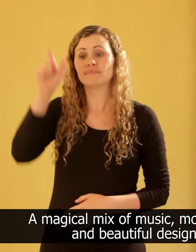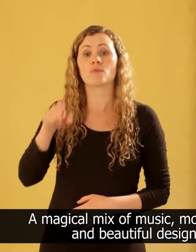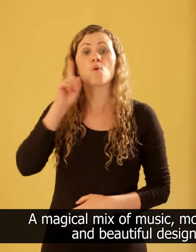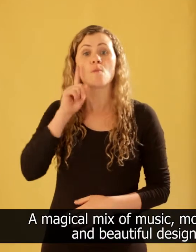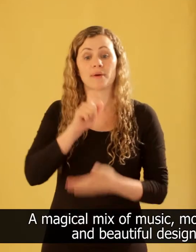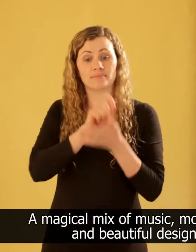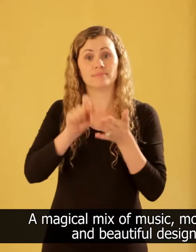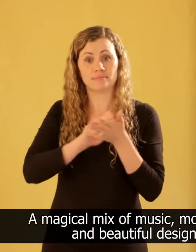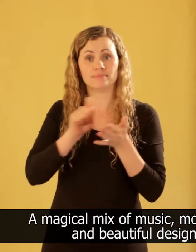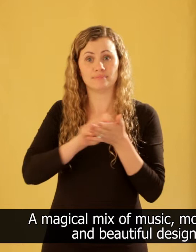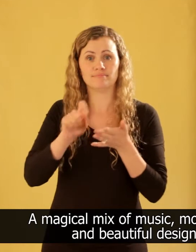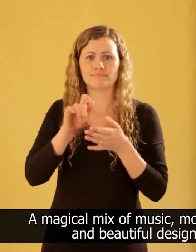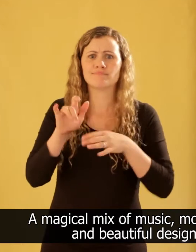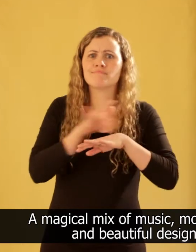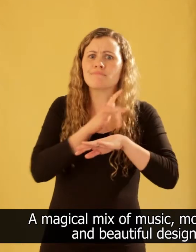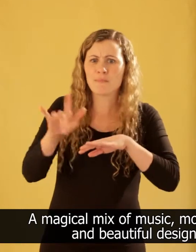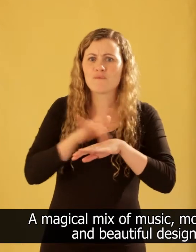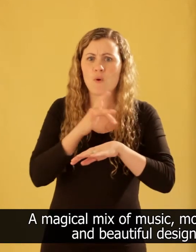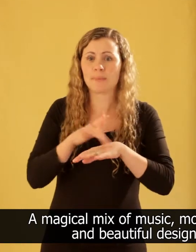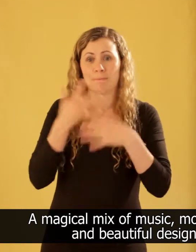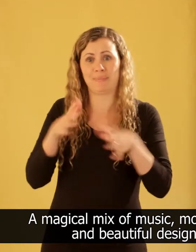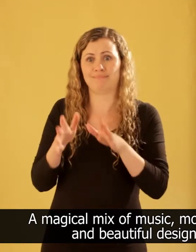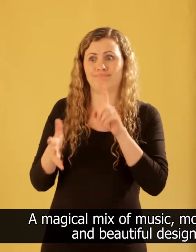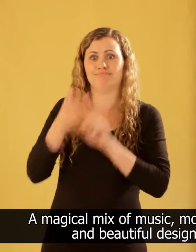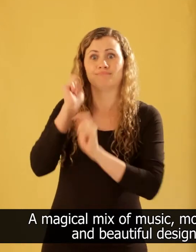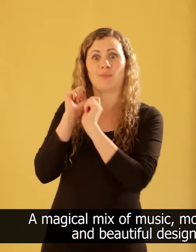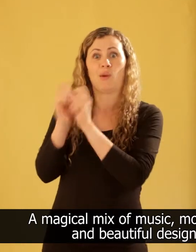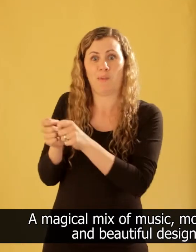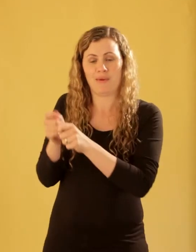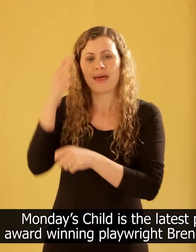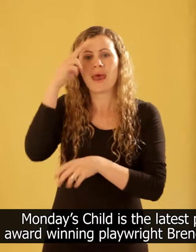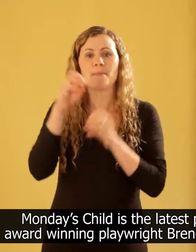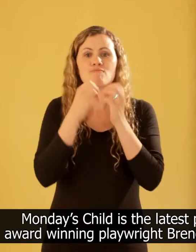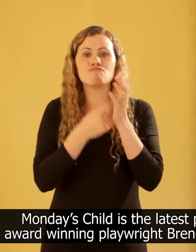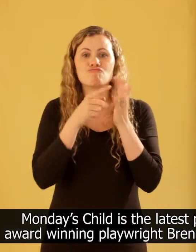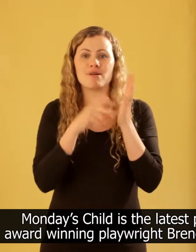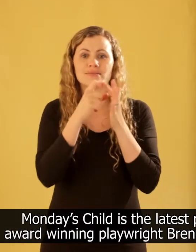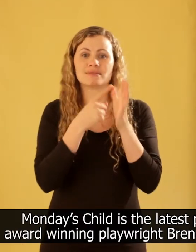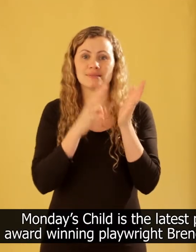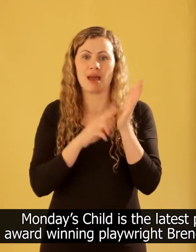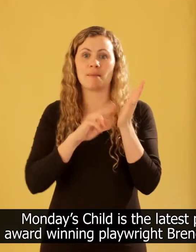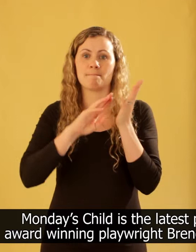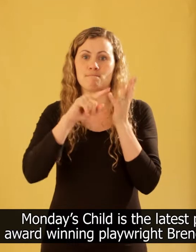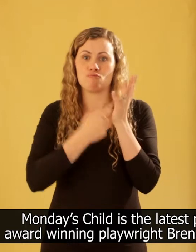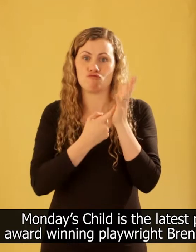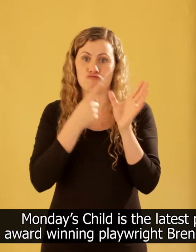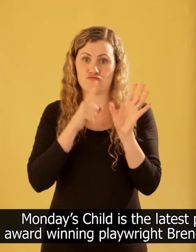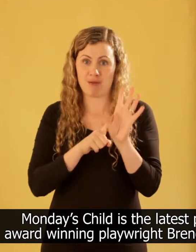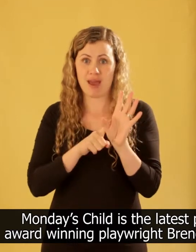a magical mix of music, movement and beautiful design. Monday's Child is the latest play from